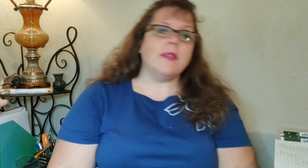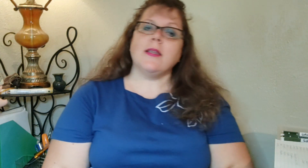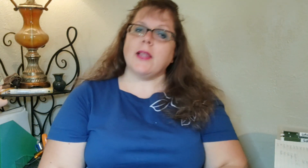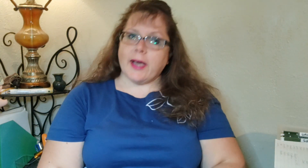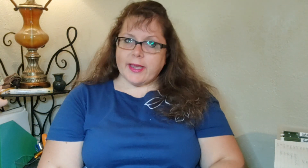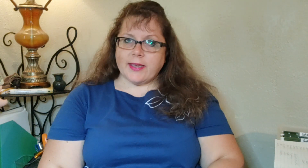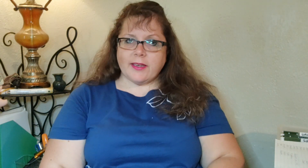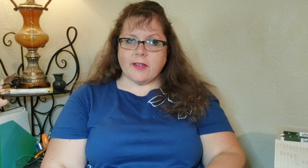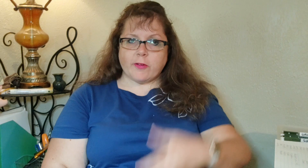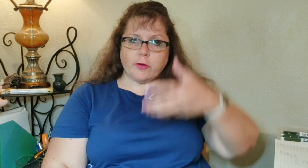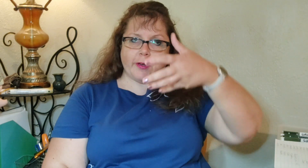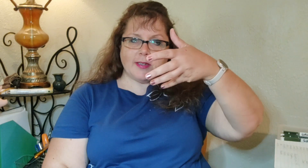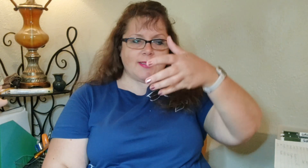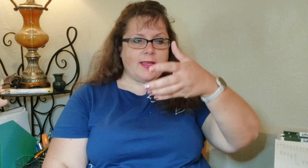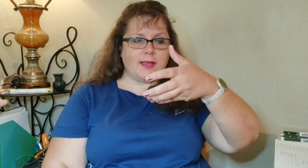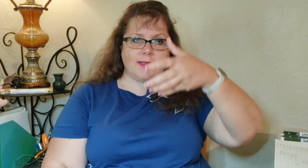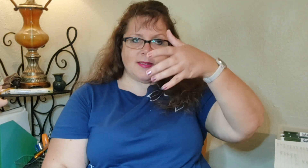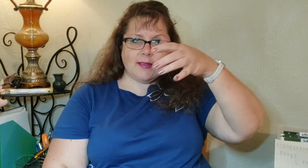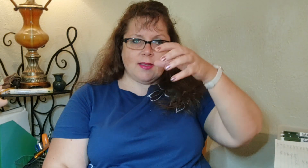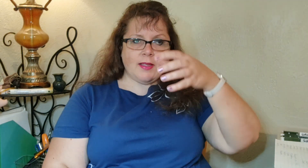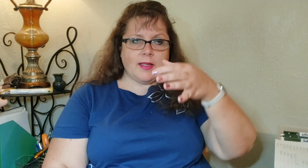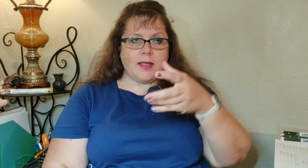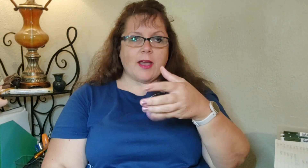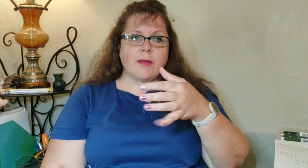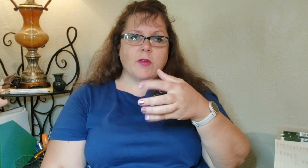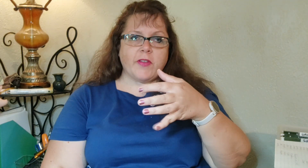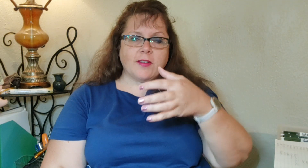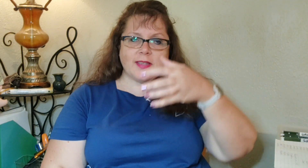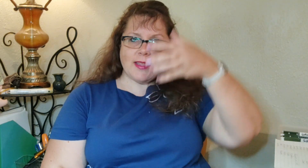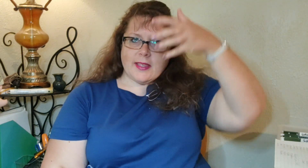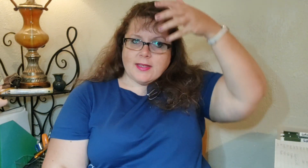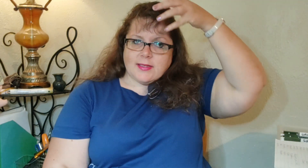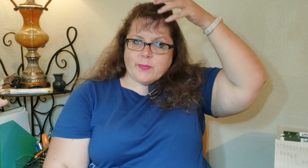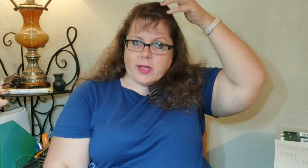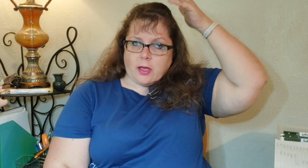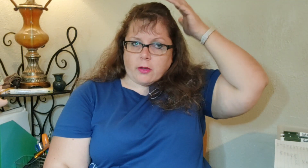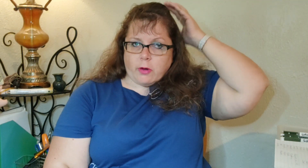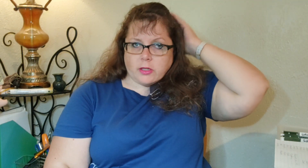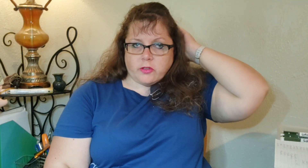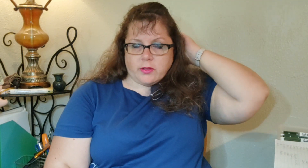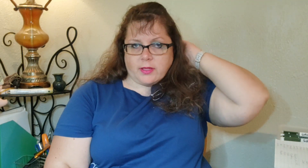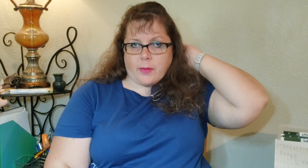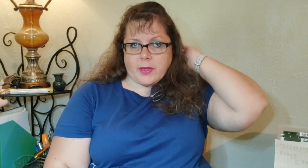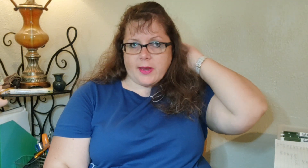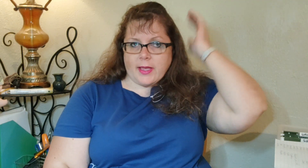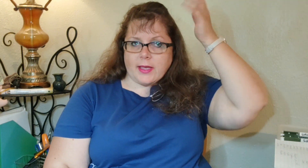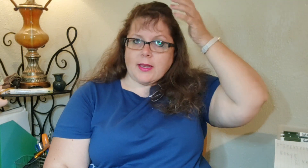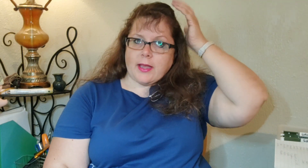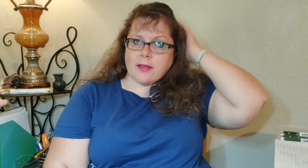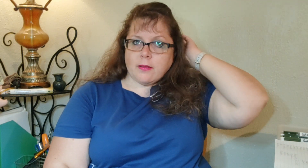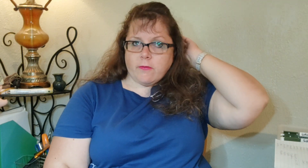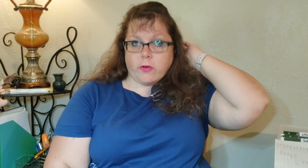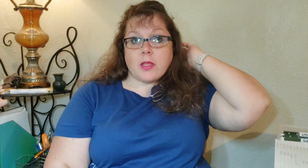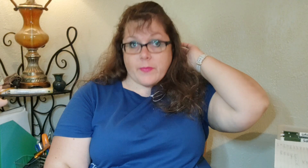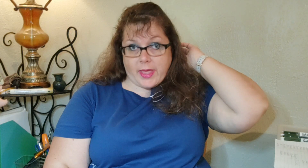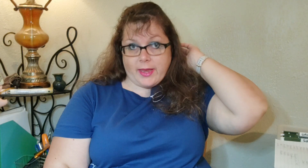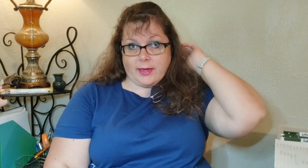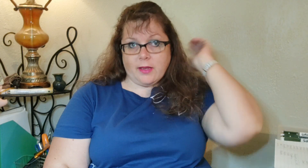Then lion, of course, is your fingers like this, but across the top of your head, like for the mane of